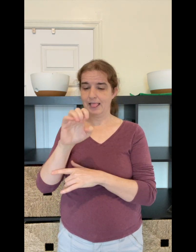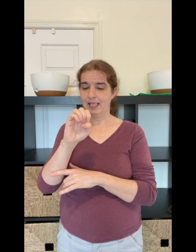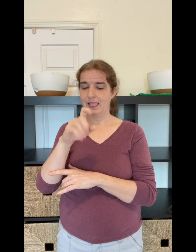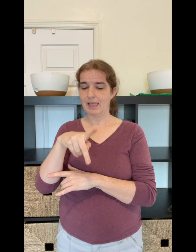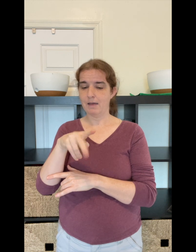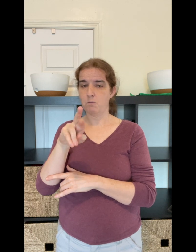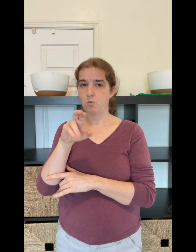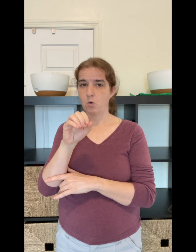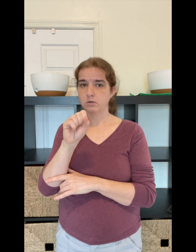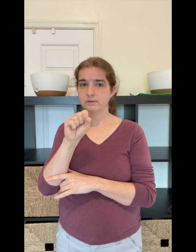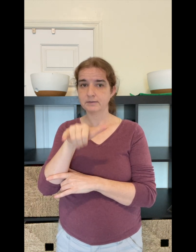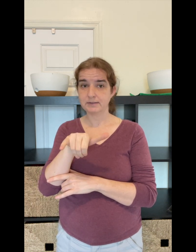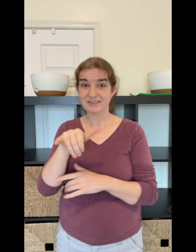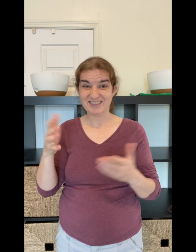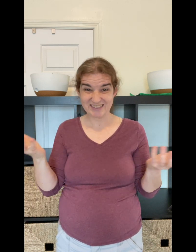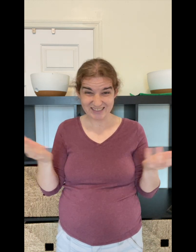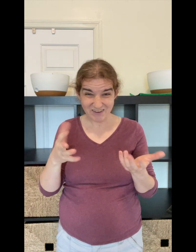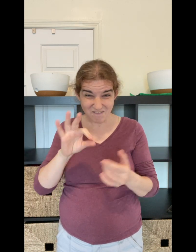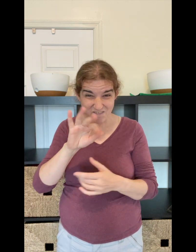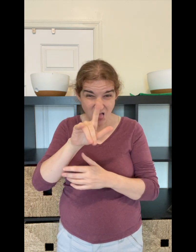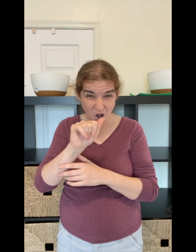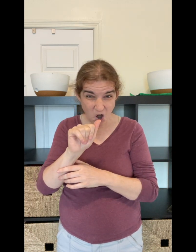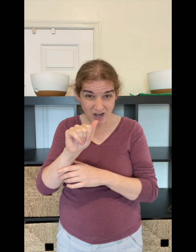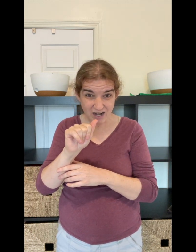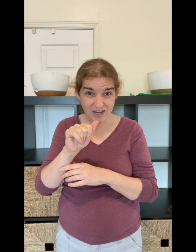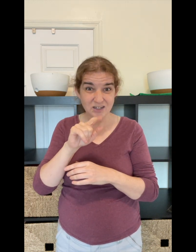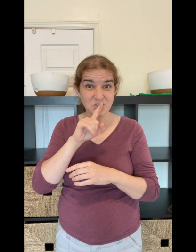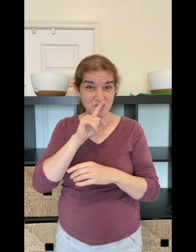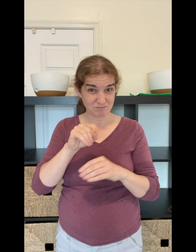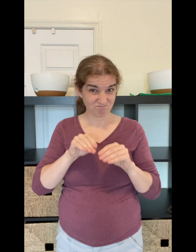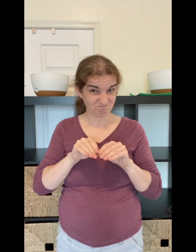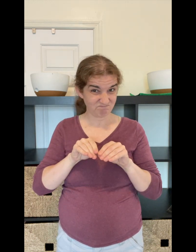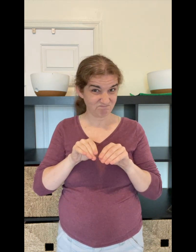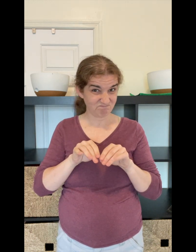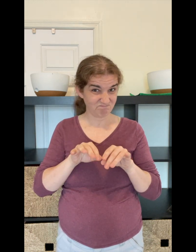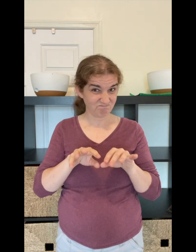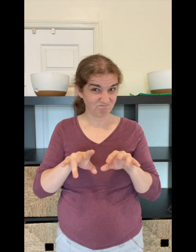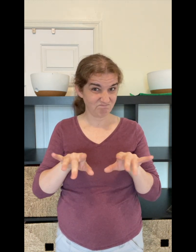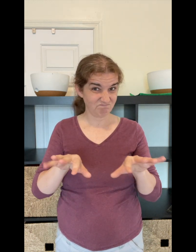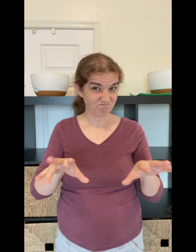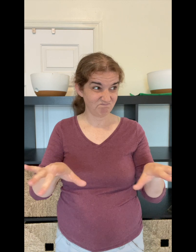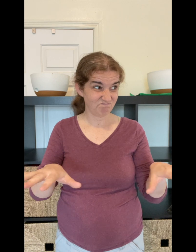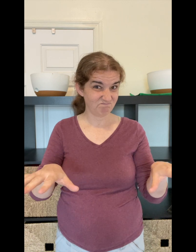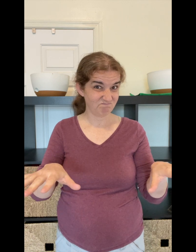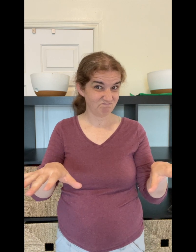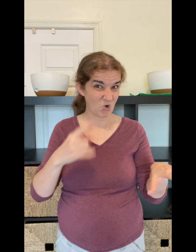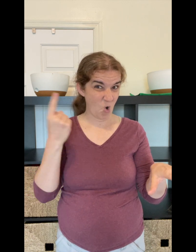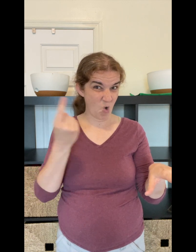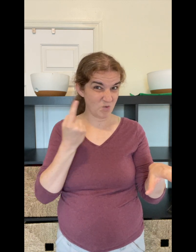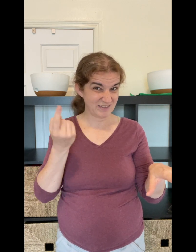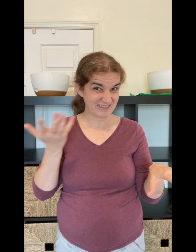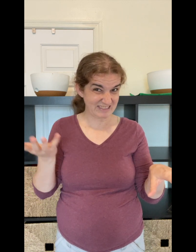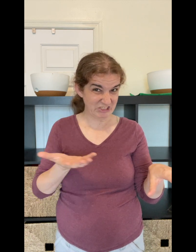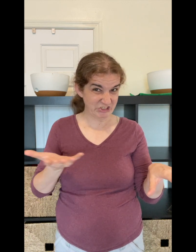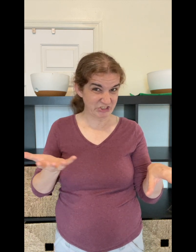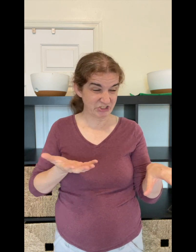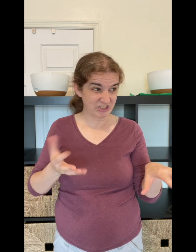leprosy, the disease leprosy here in Florida is really here,